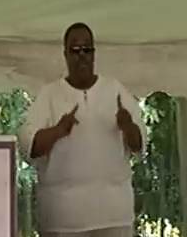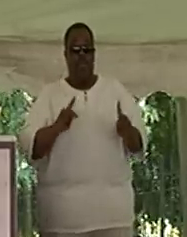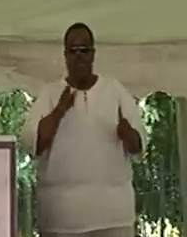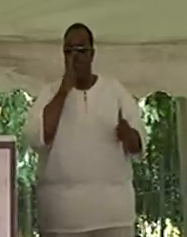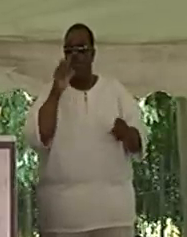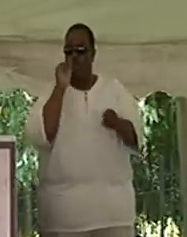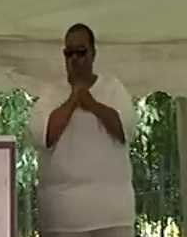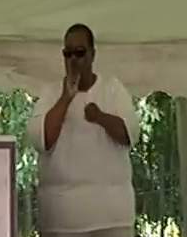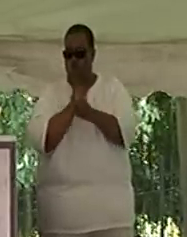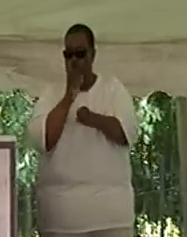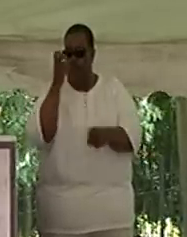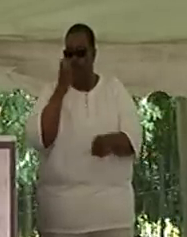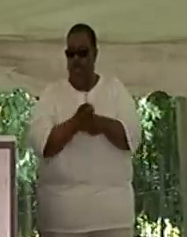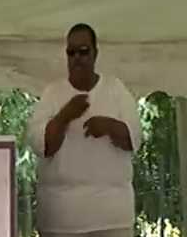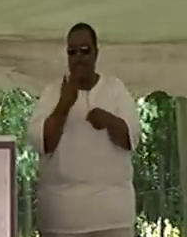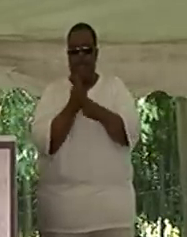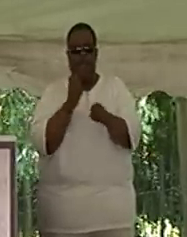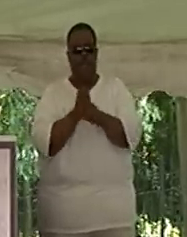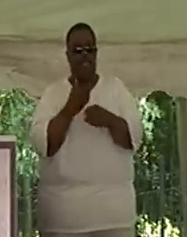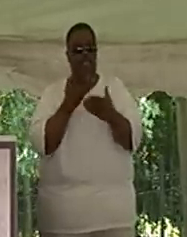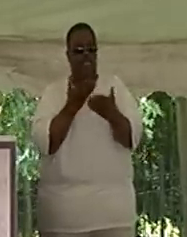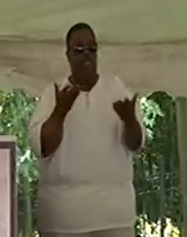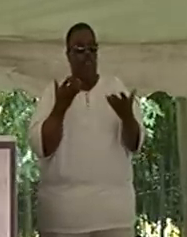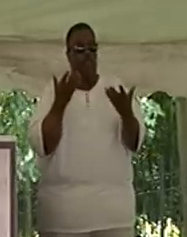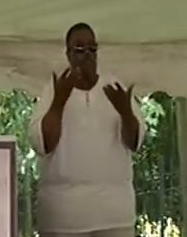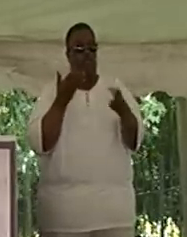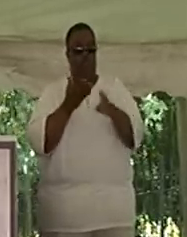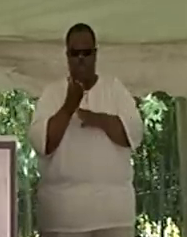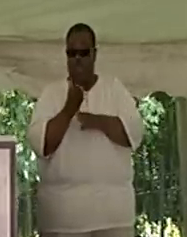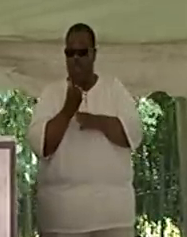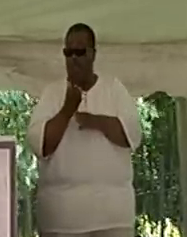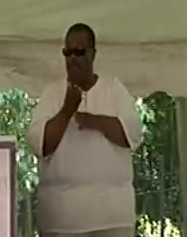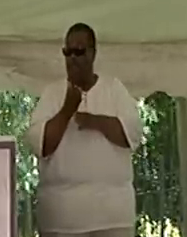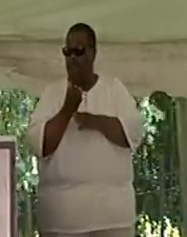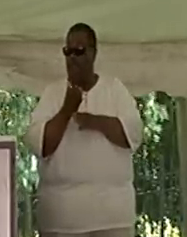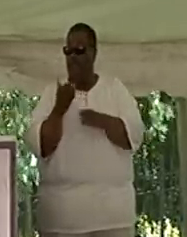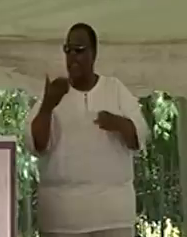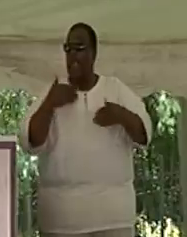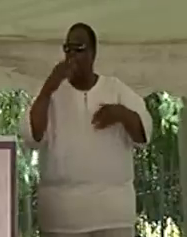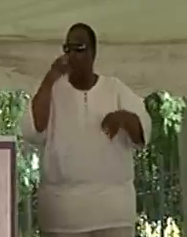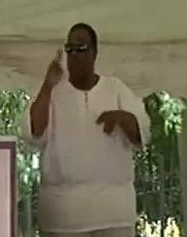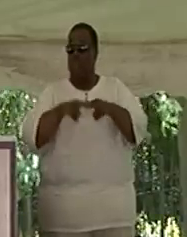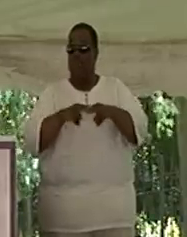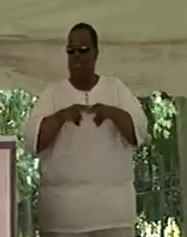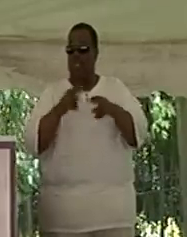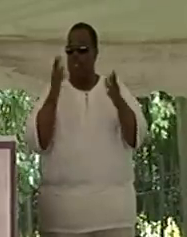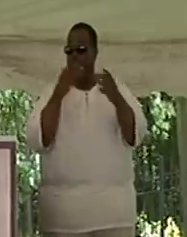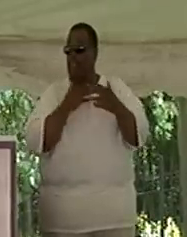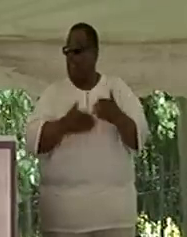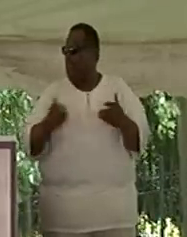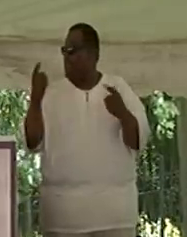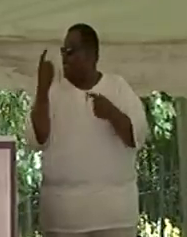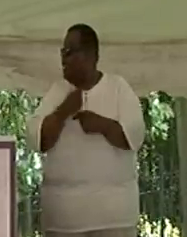have worked so hard to make things right and to be together. Have a good day and enjoy yourself.